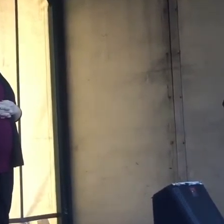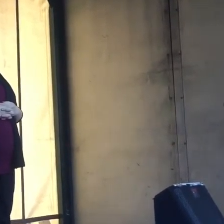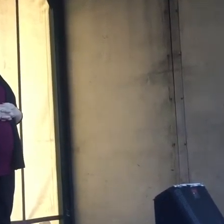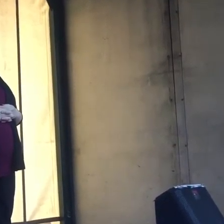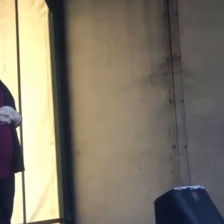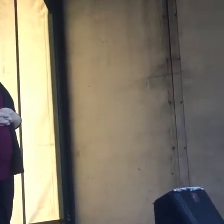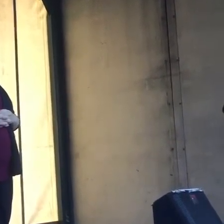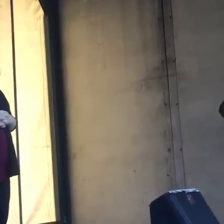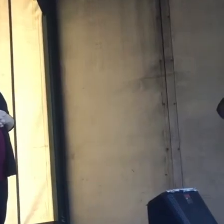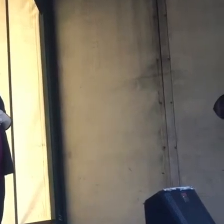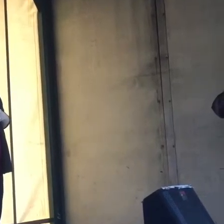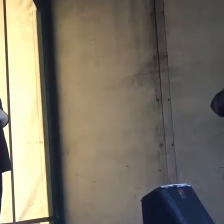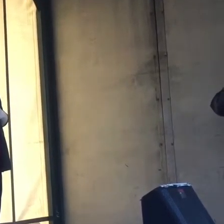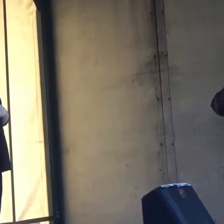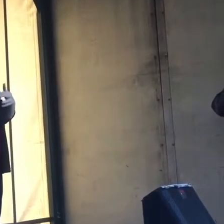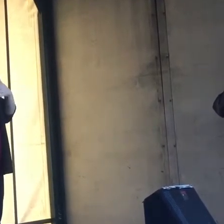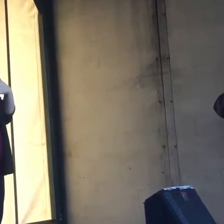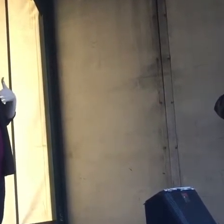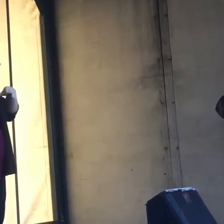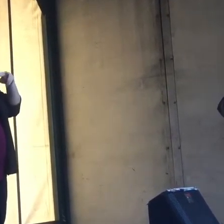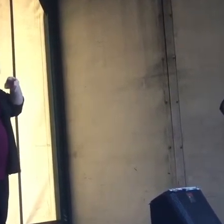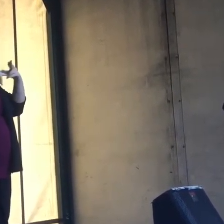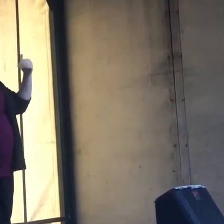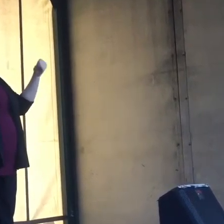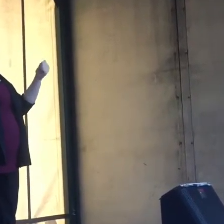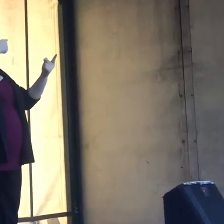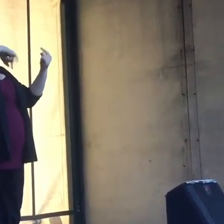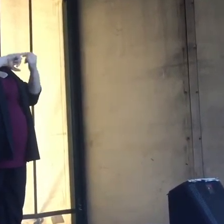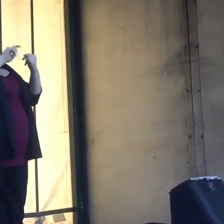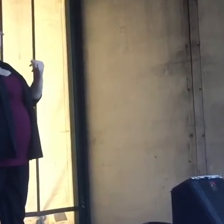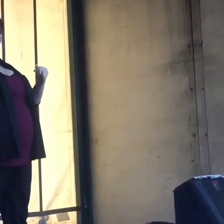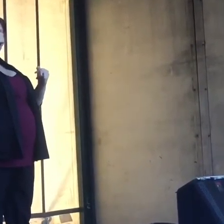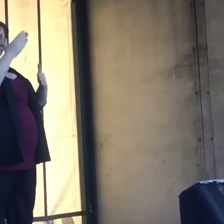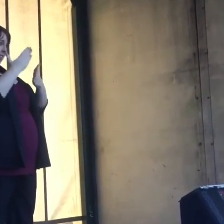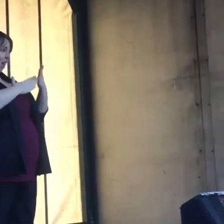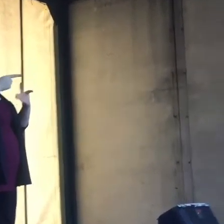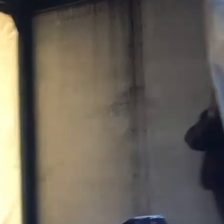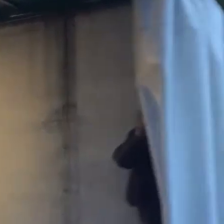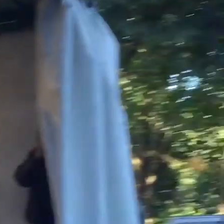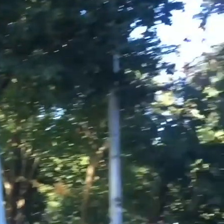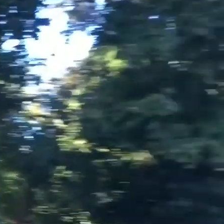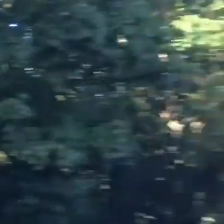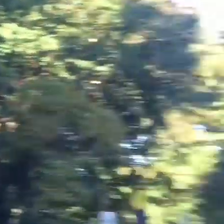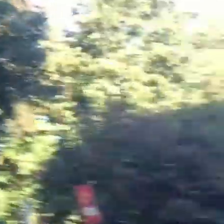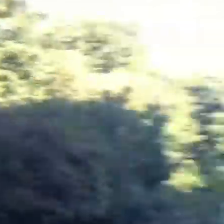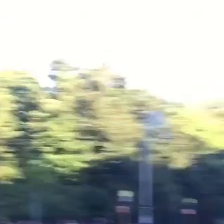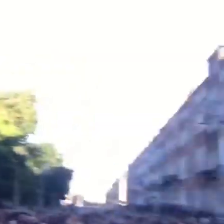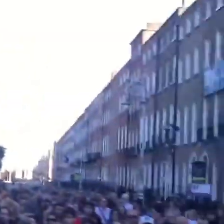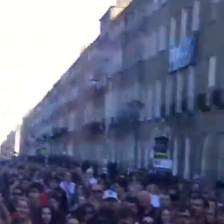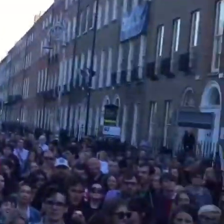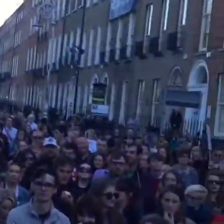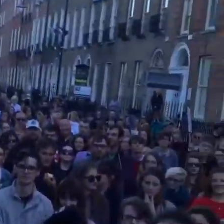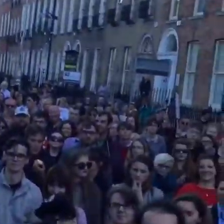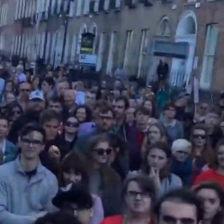Today, I would also like to welcome people who have travelled. People have travelled from Galway, you're so welcome.